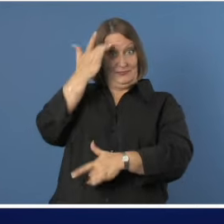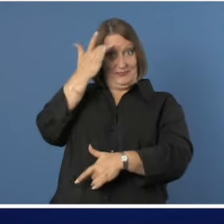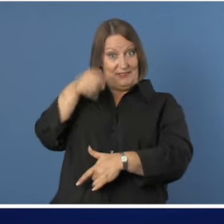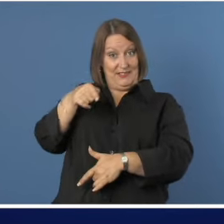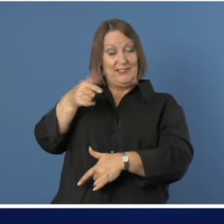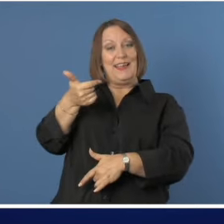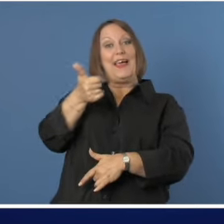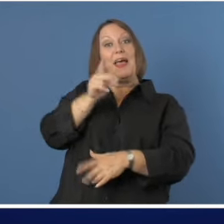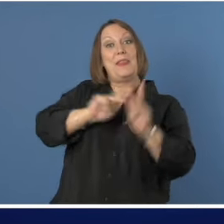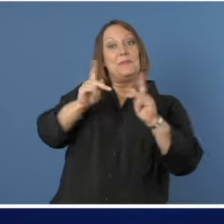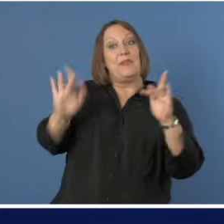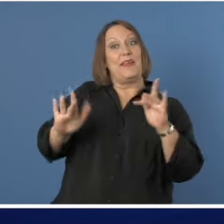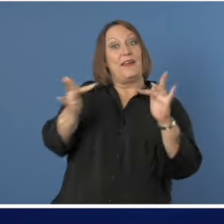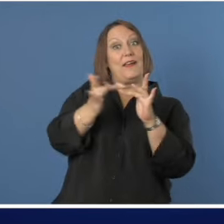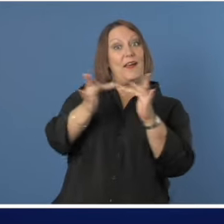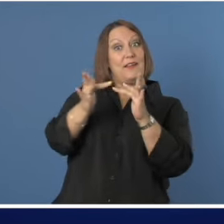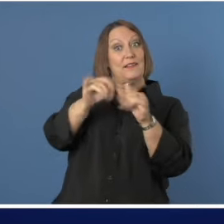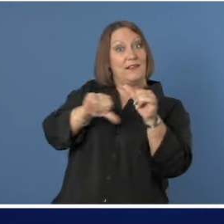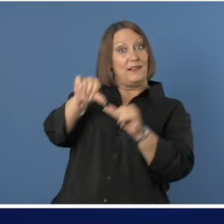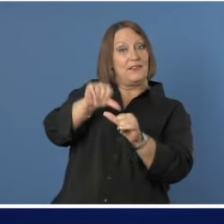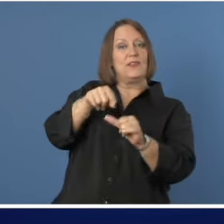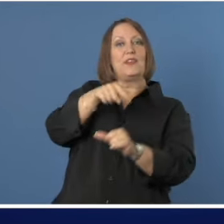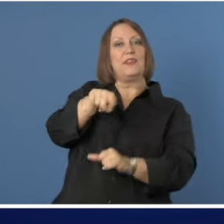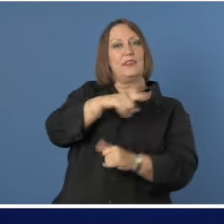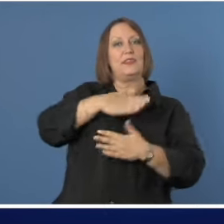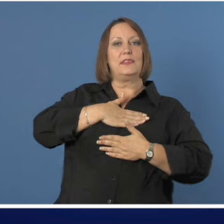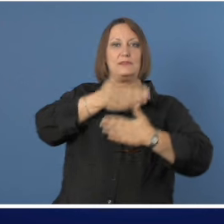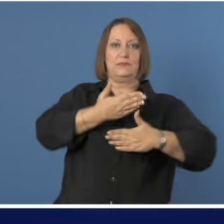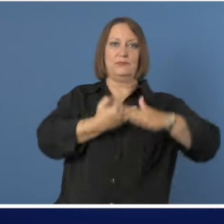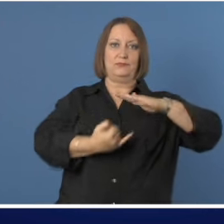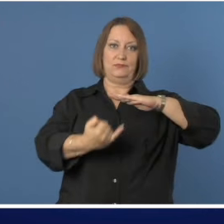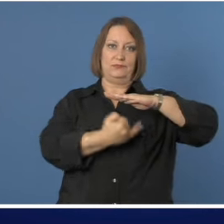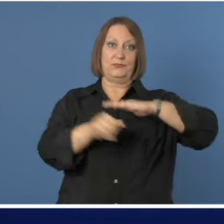Voluntary quarantine of household contacts.